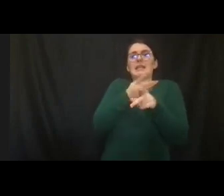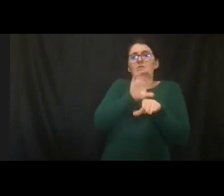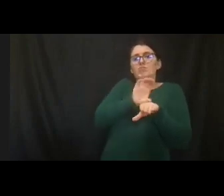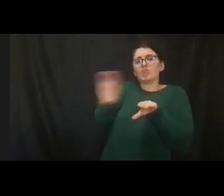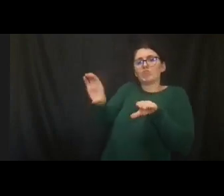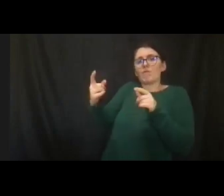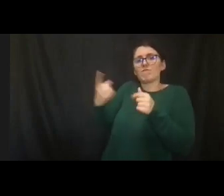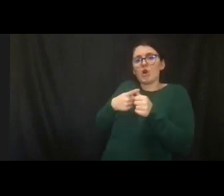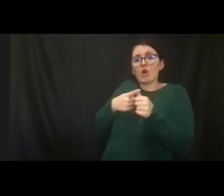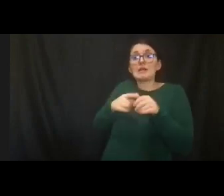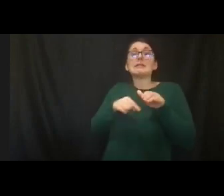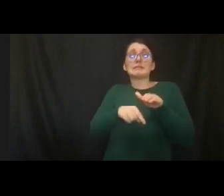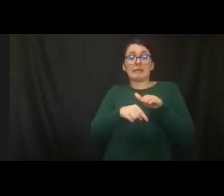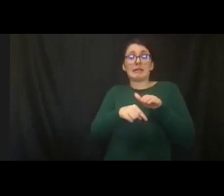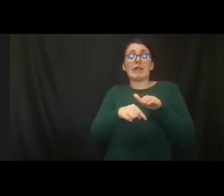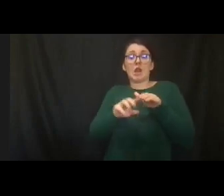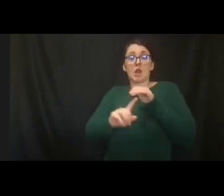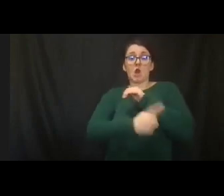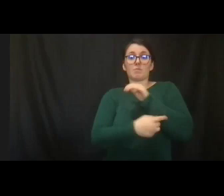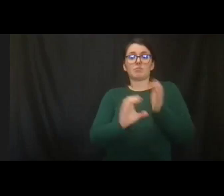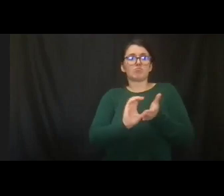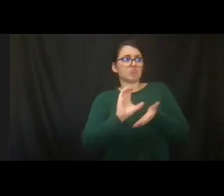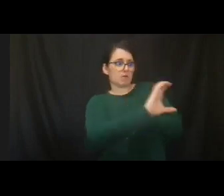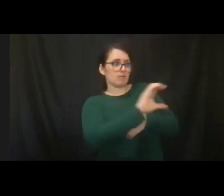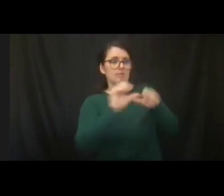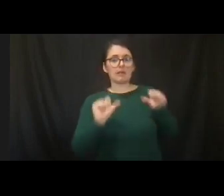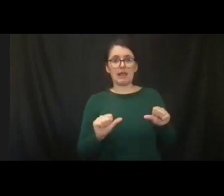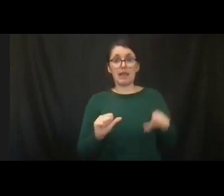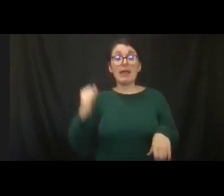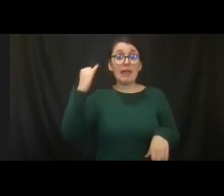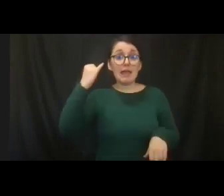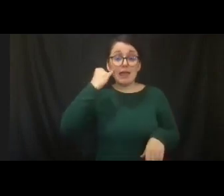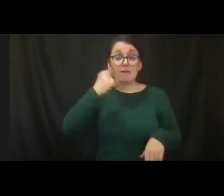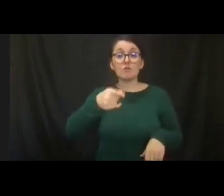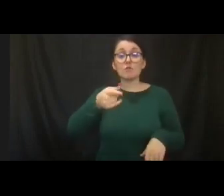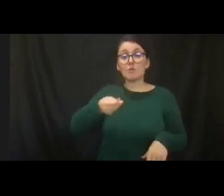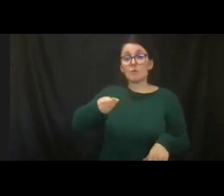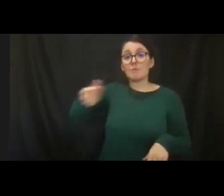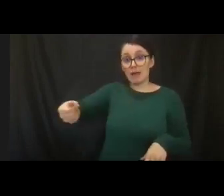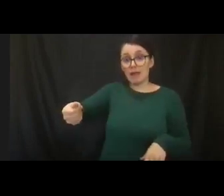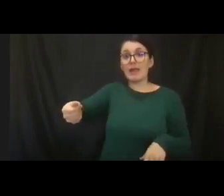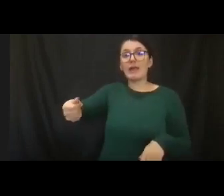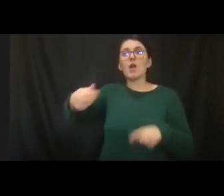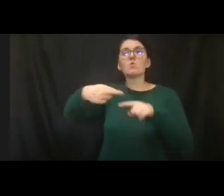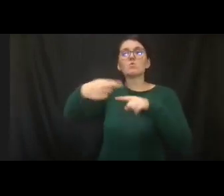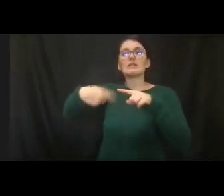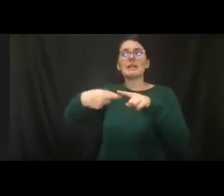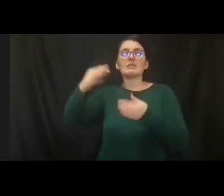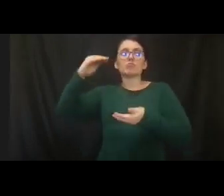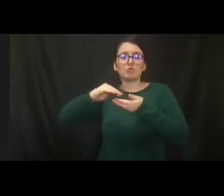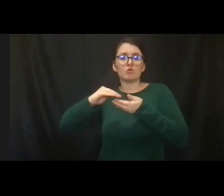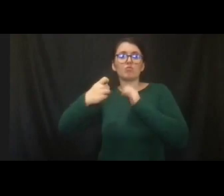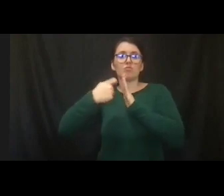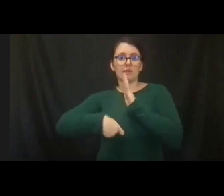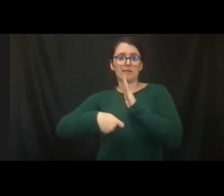recycling here, you get a little bit off of your fee when you're paying at the end. And so that's a little give back that you can do here